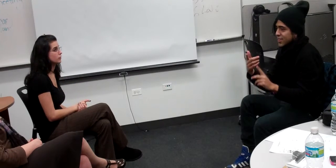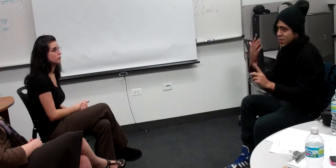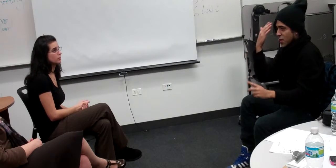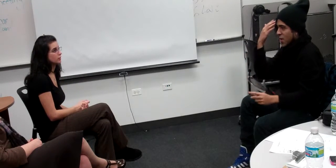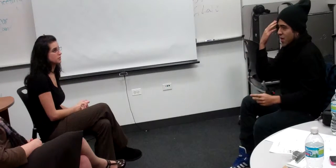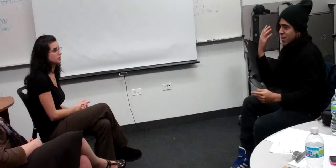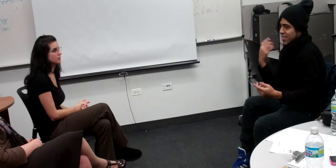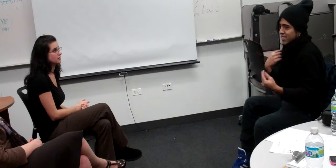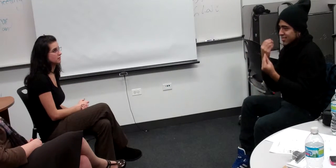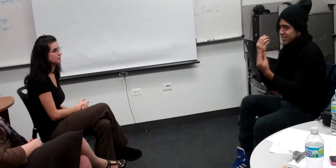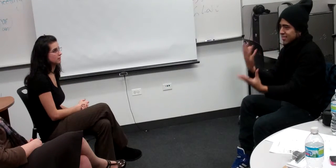person.